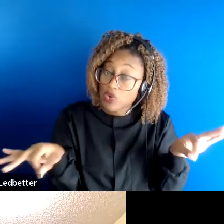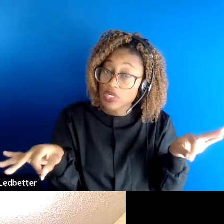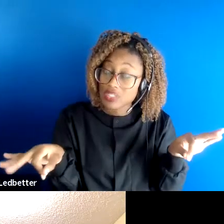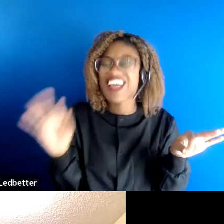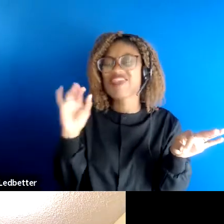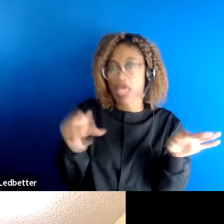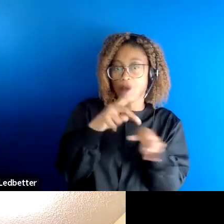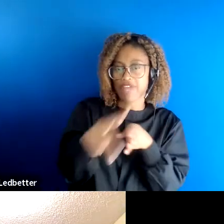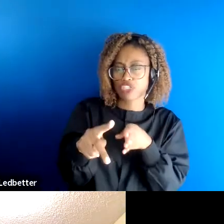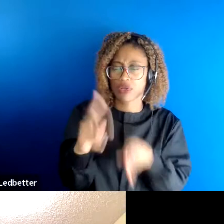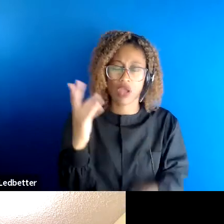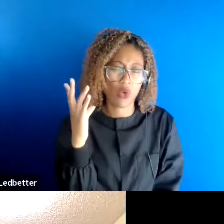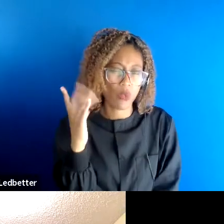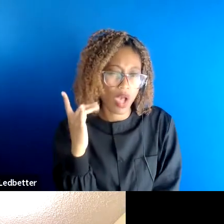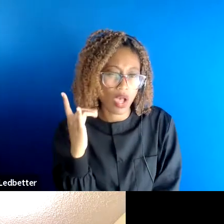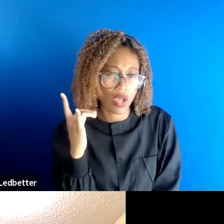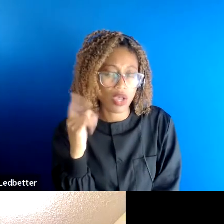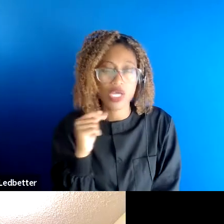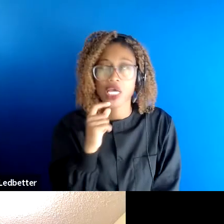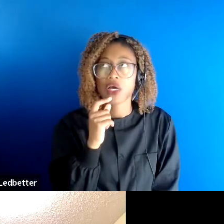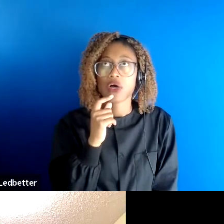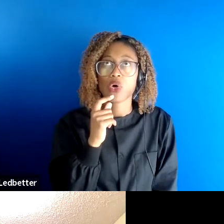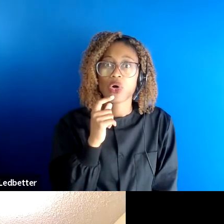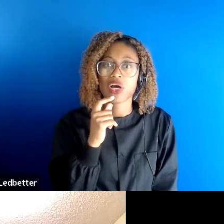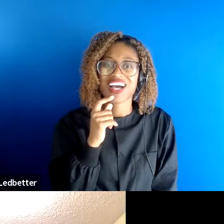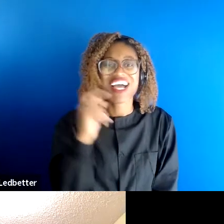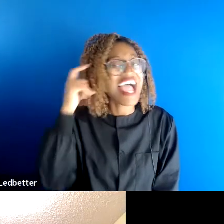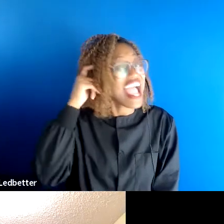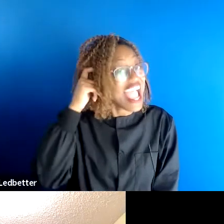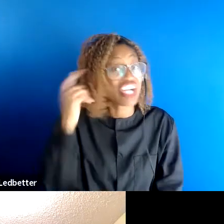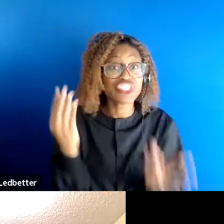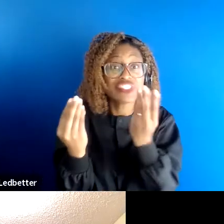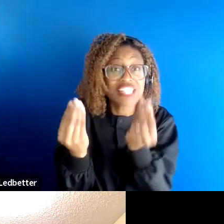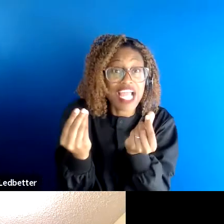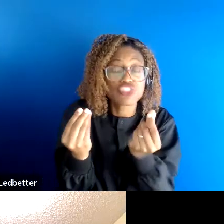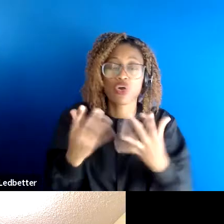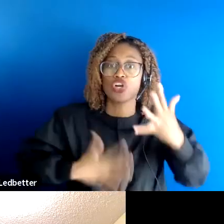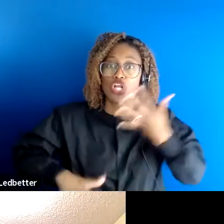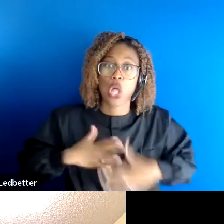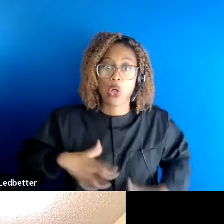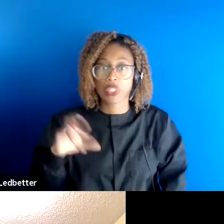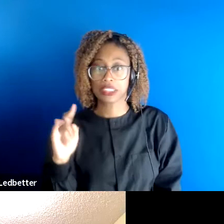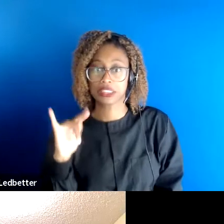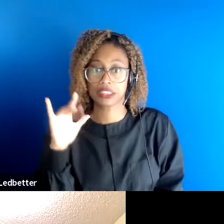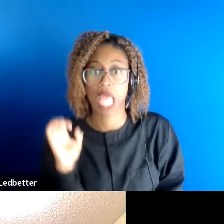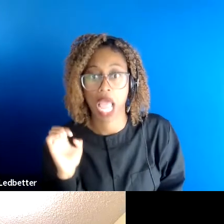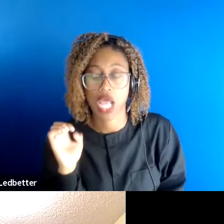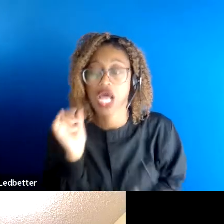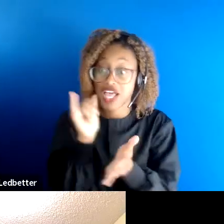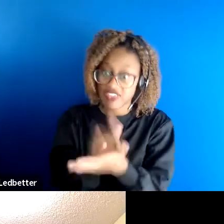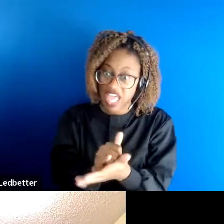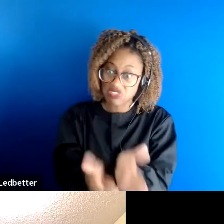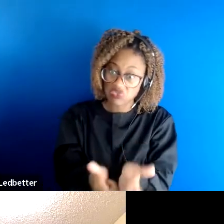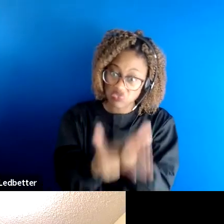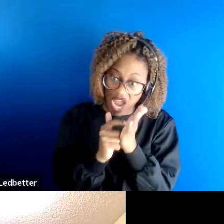professional? Why do is this sort of hair texture or clothing style the way that we have to